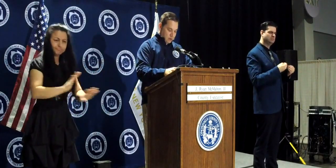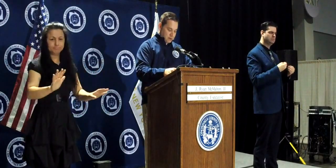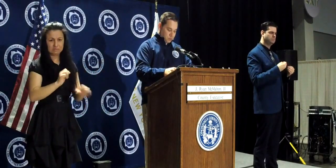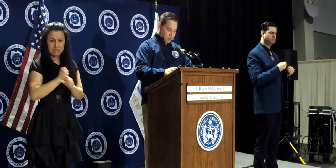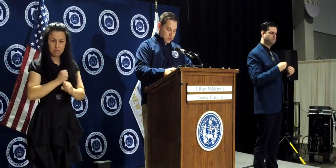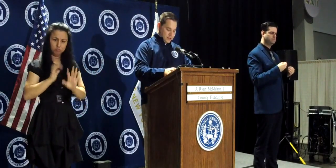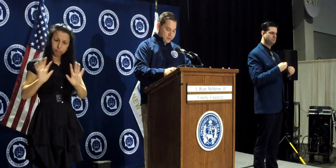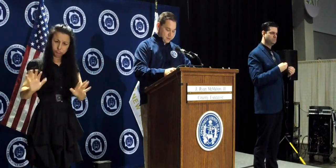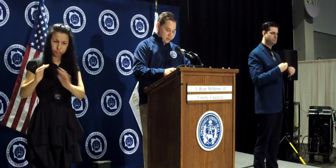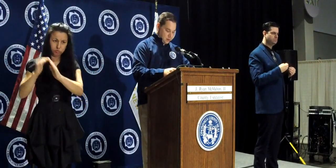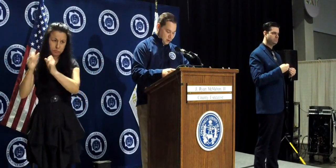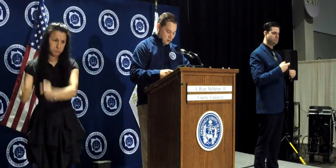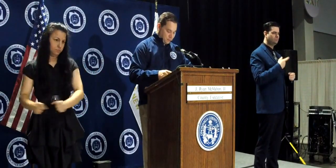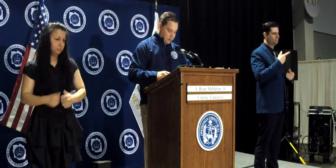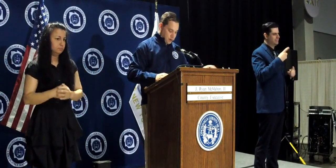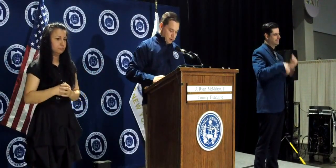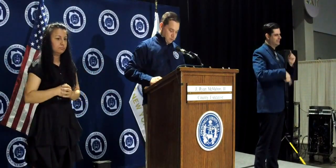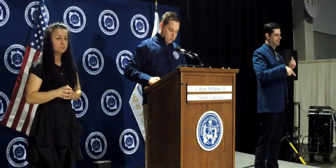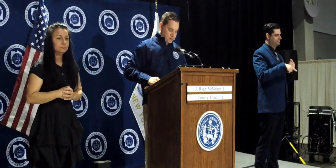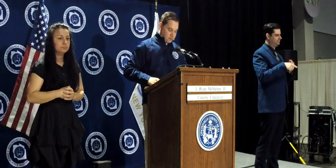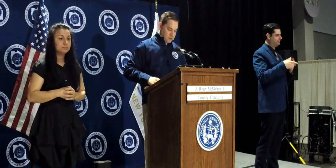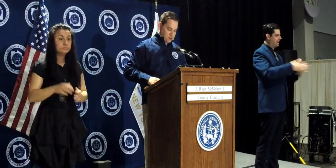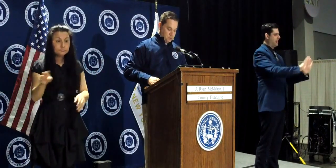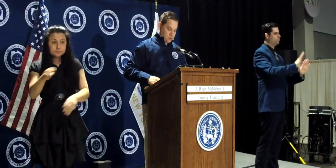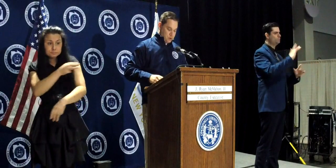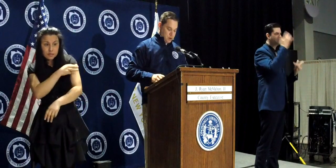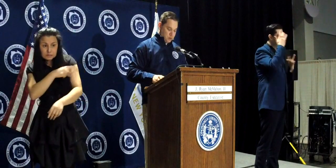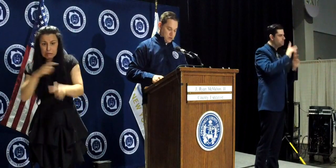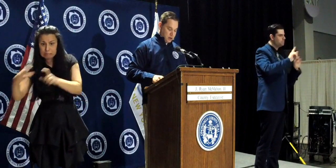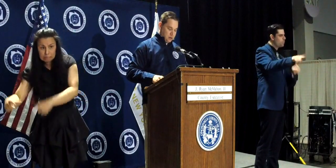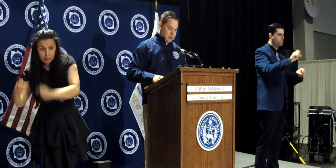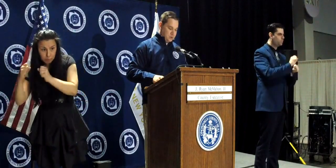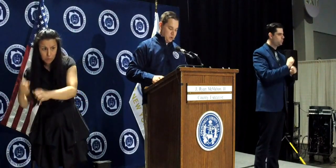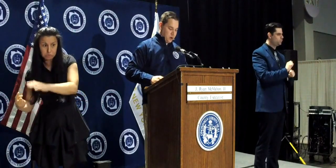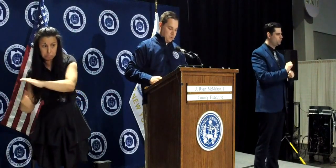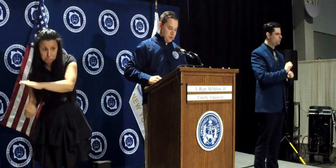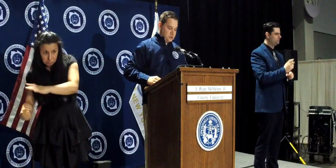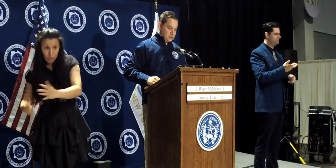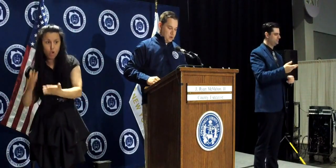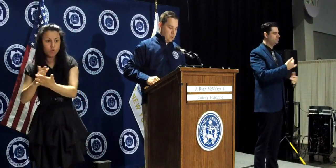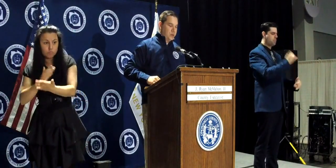Let's talk about the release from isolation. We're talking about